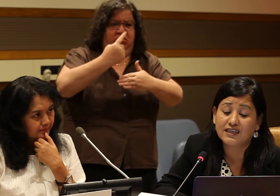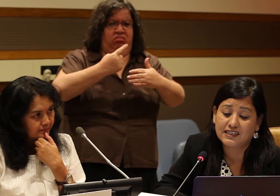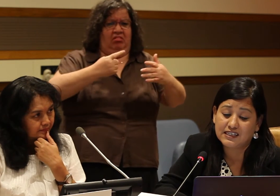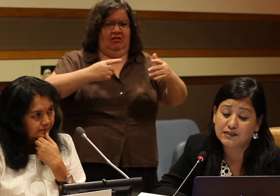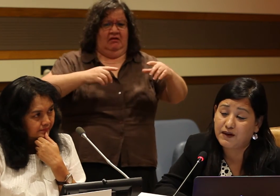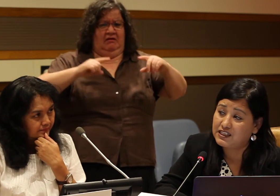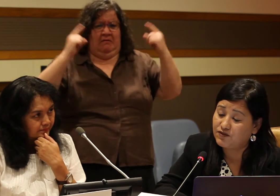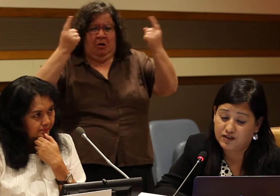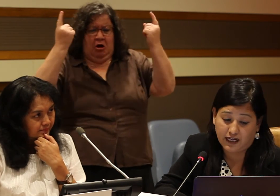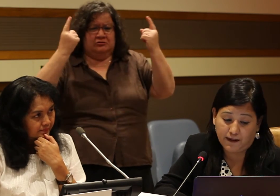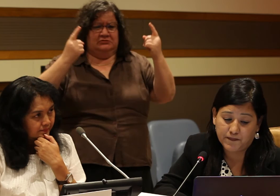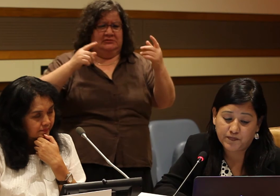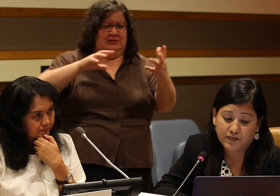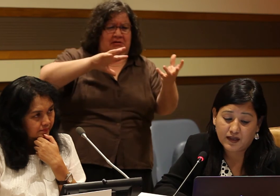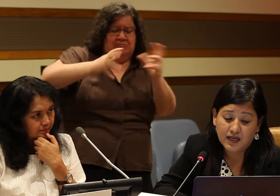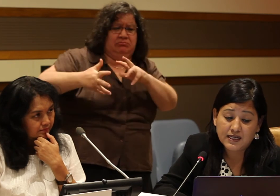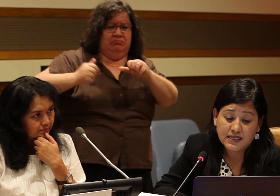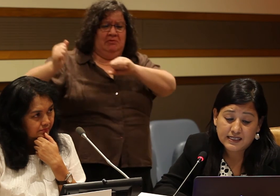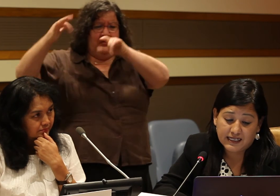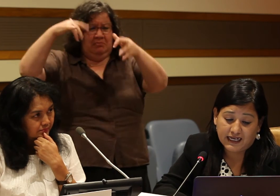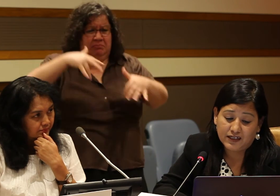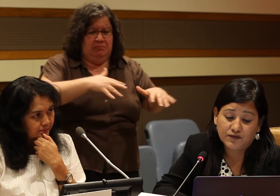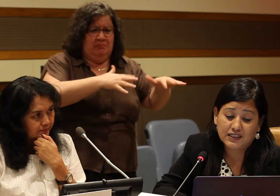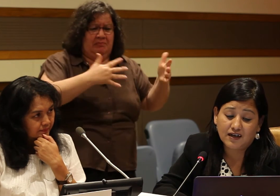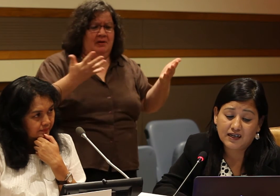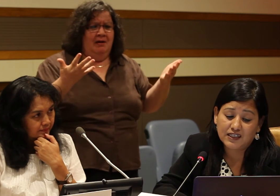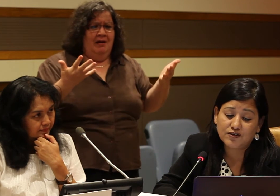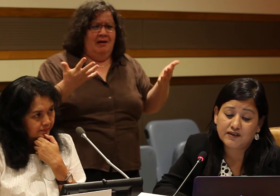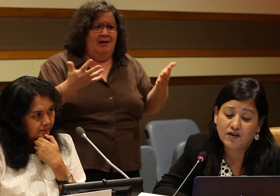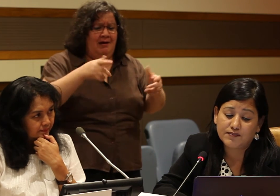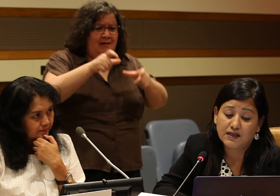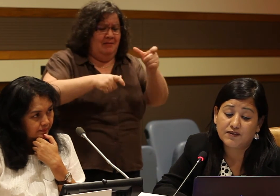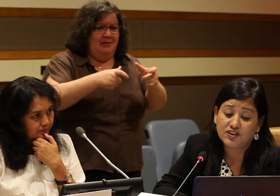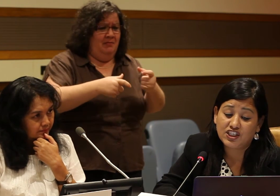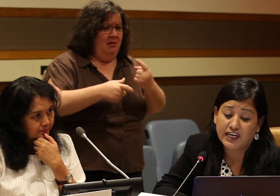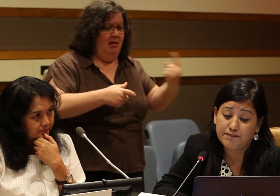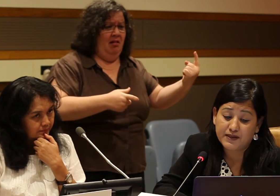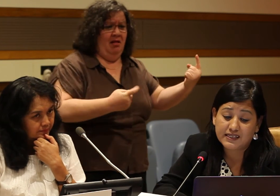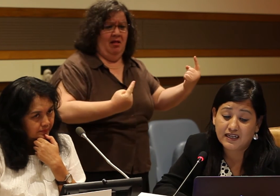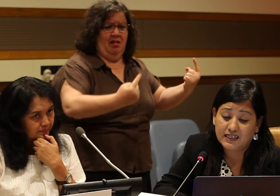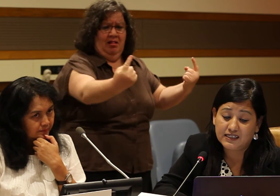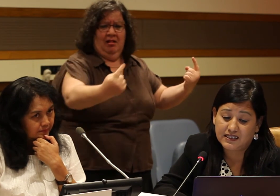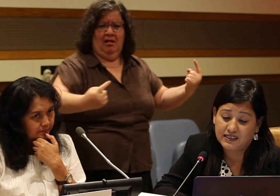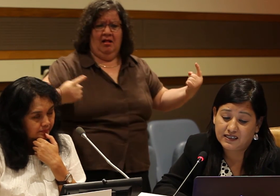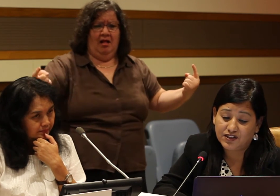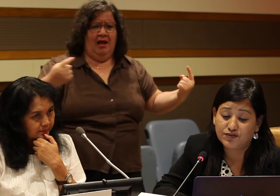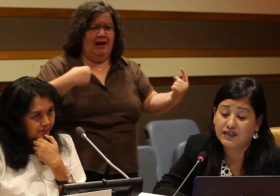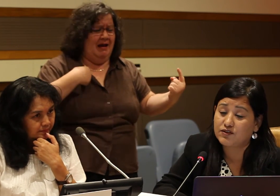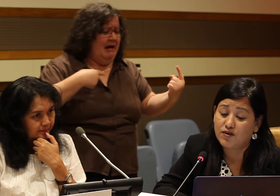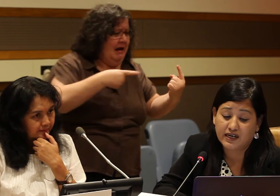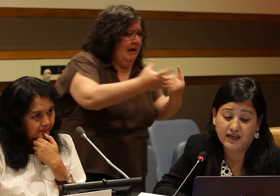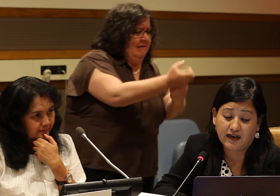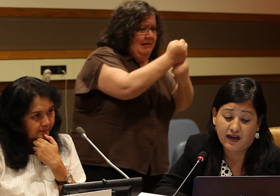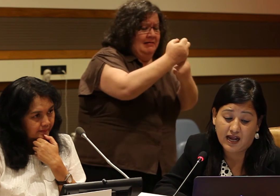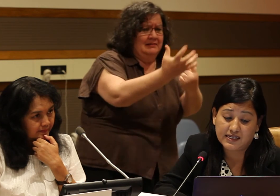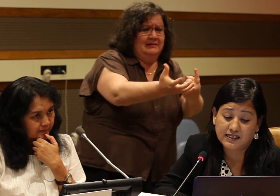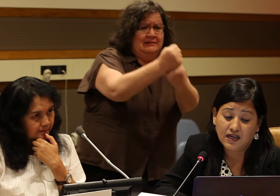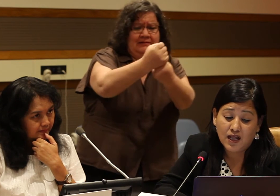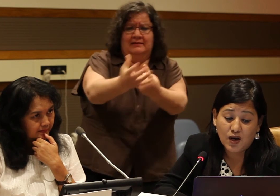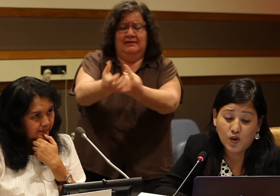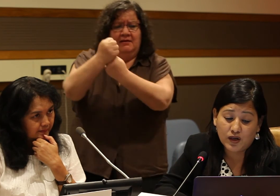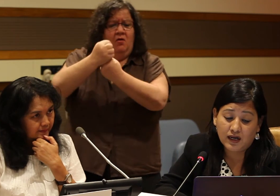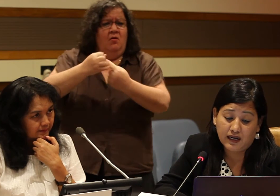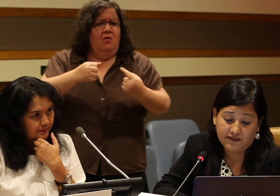and creating a space for them. Second, we target to develop some of the champions leaders through networking and